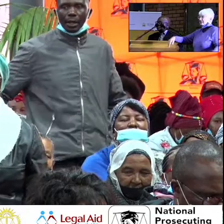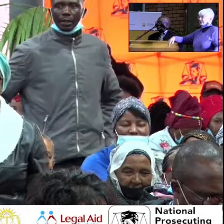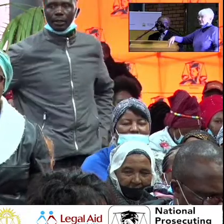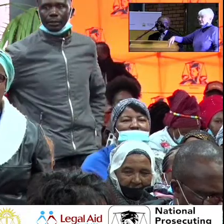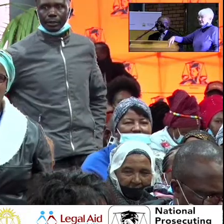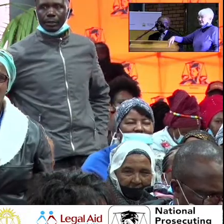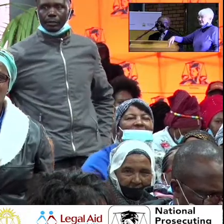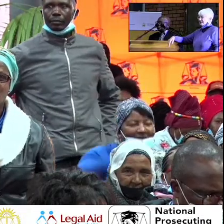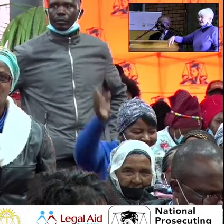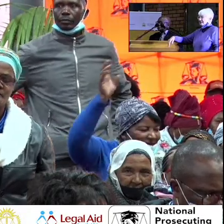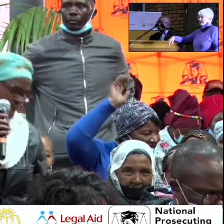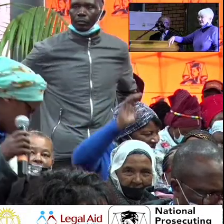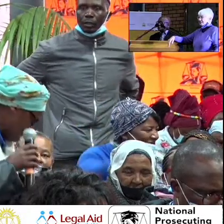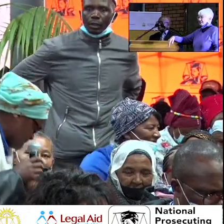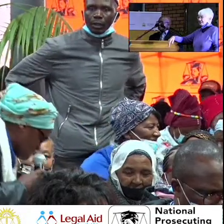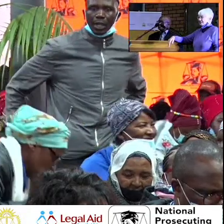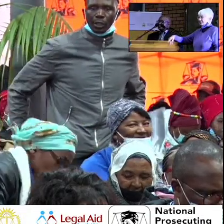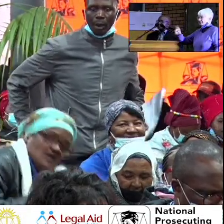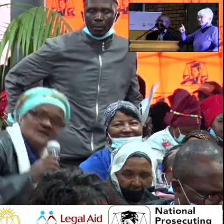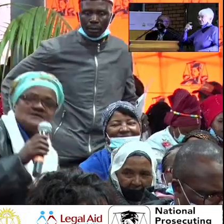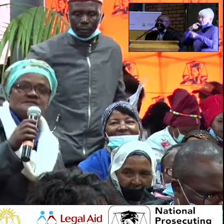Wi-Fi.